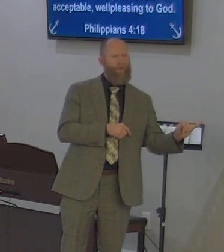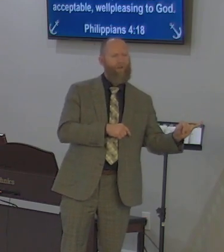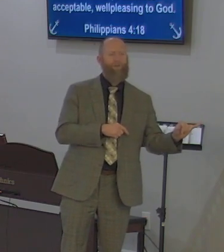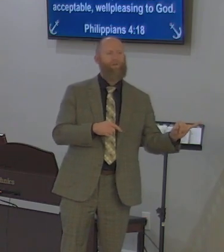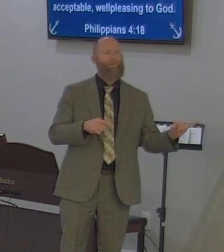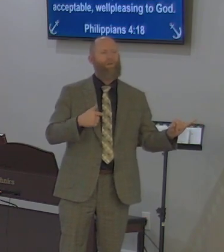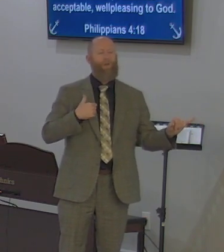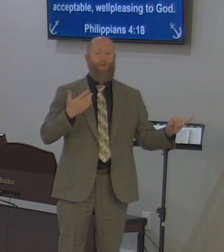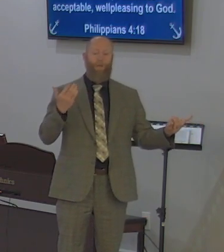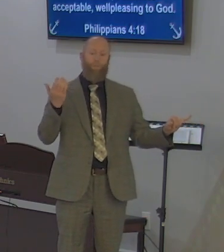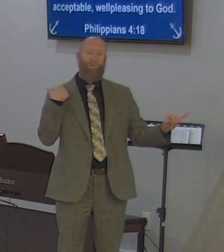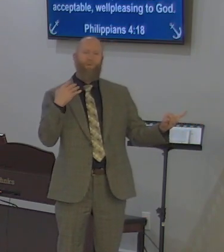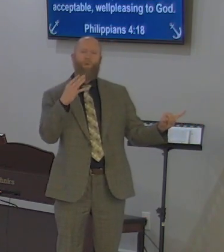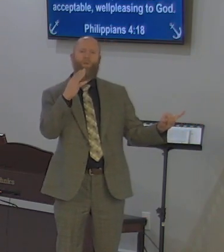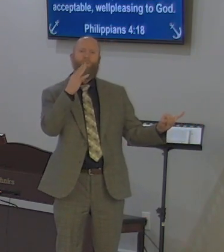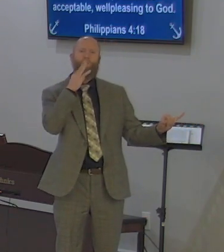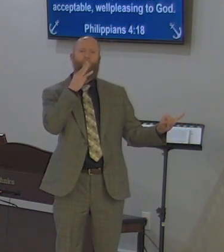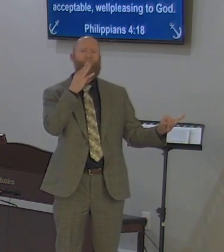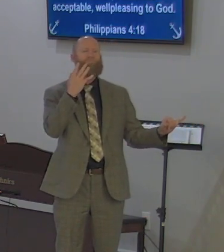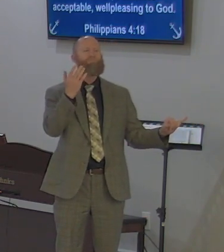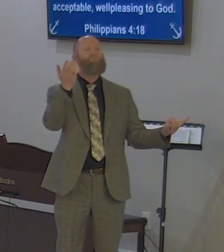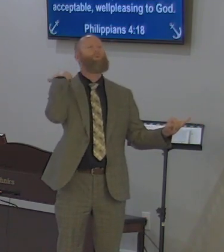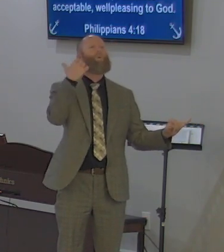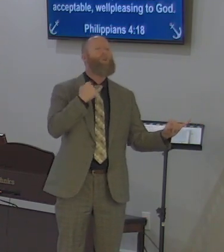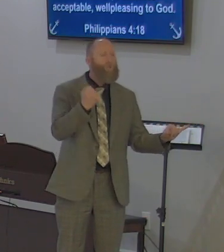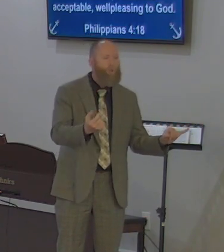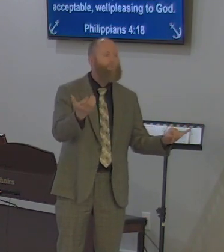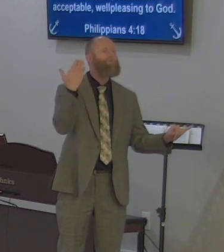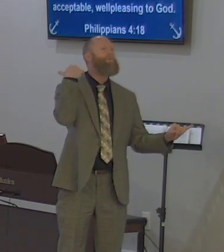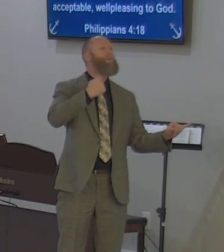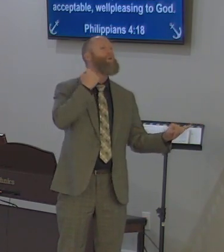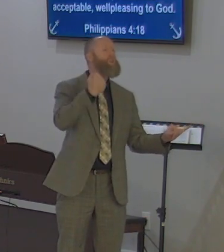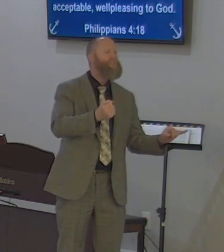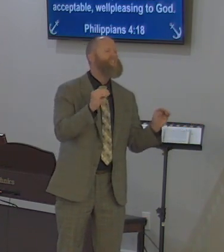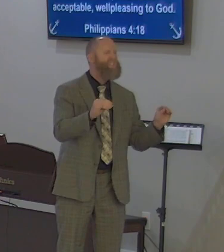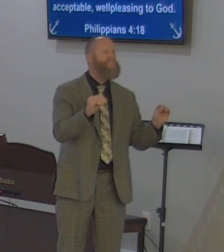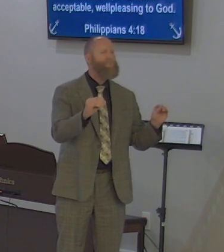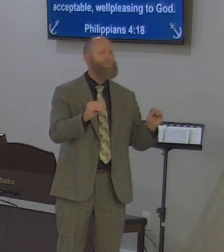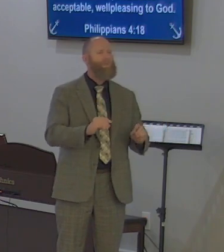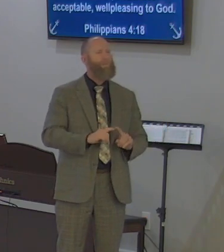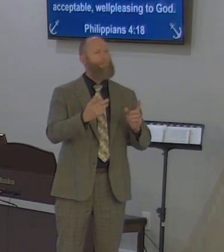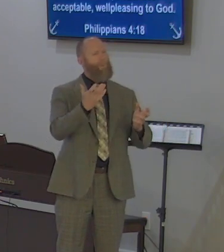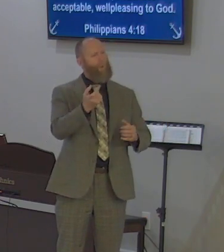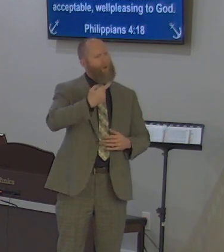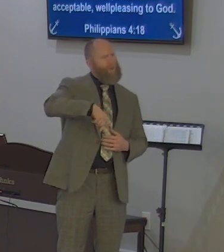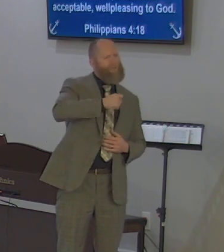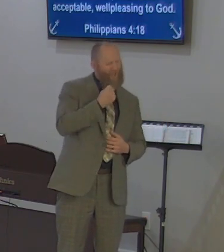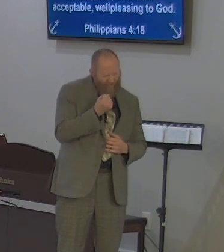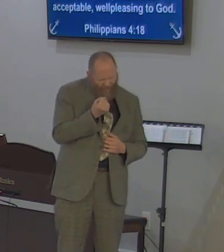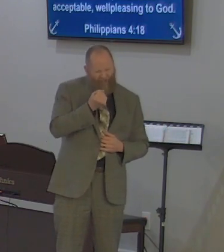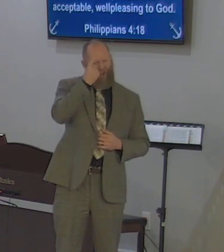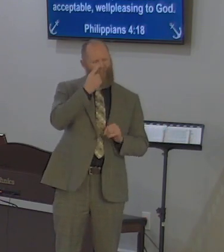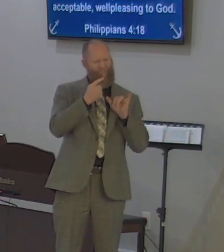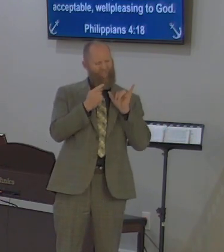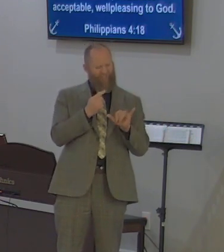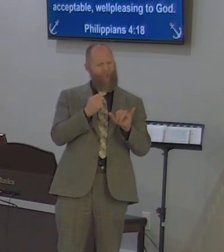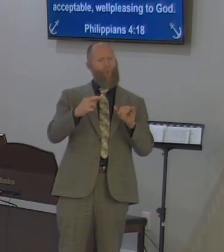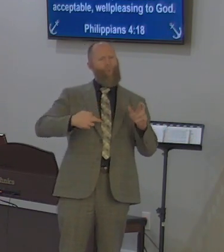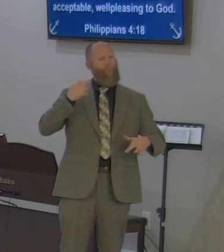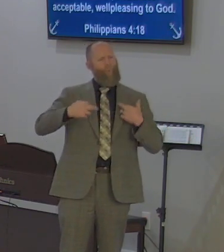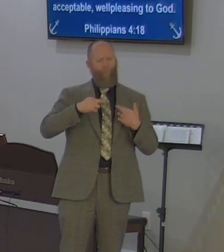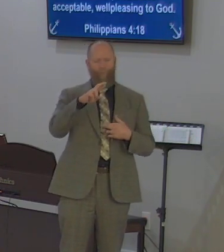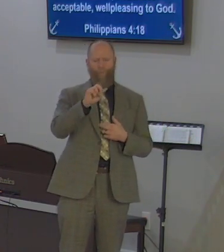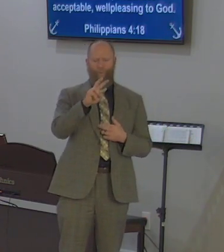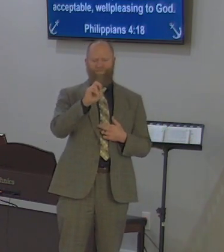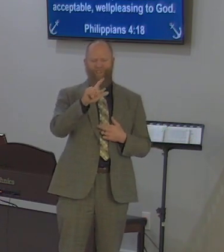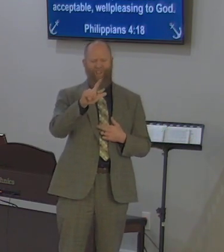to you in the couple of years gone by. But it is important that we remember what a revival really is. Revival is probably one of